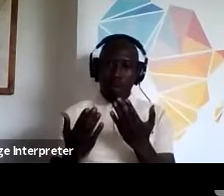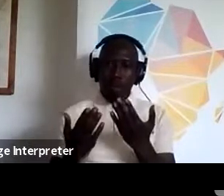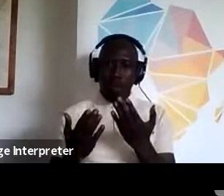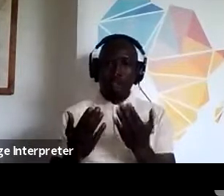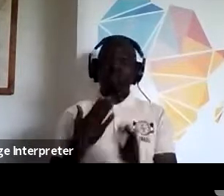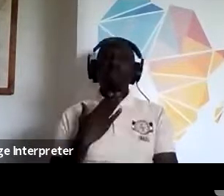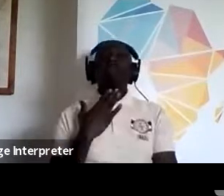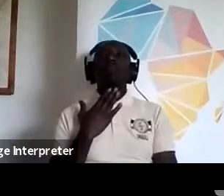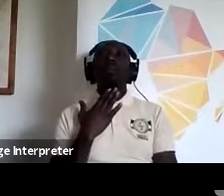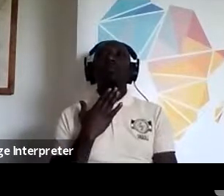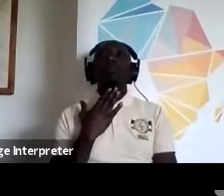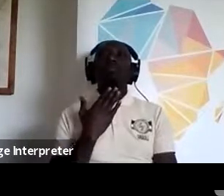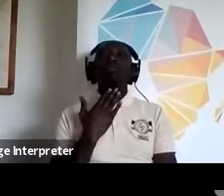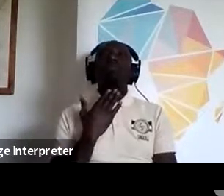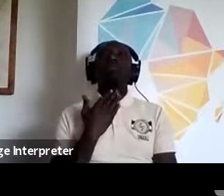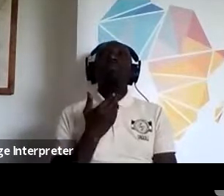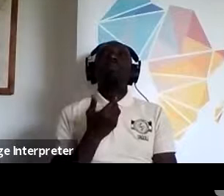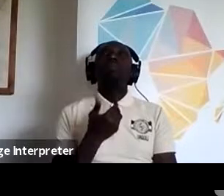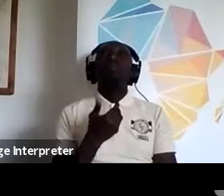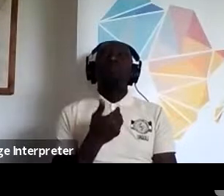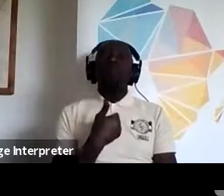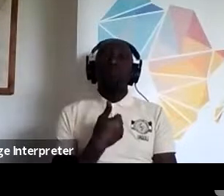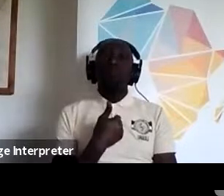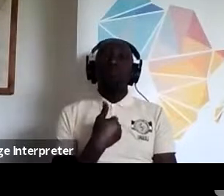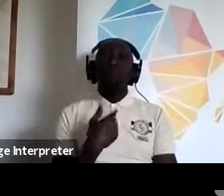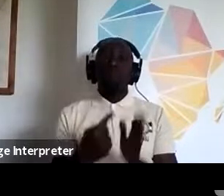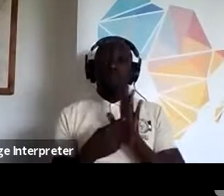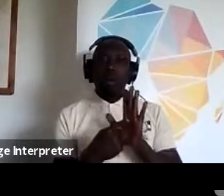I would have showed myself,